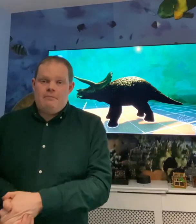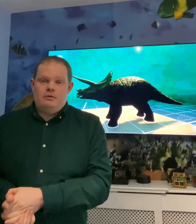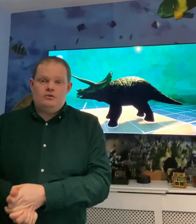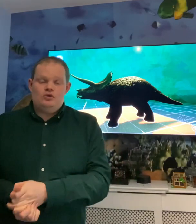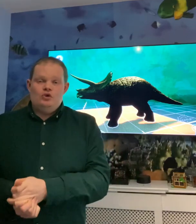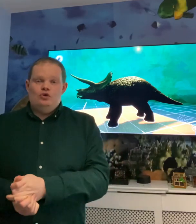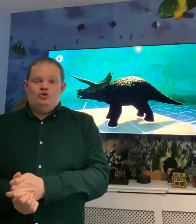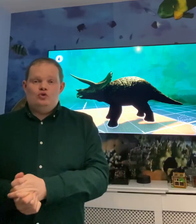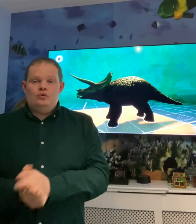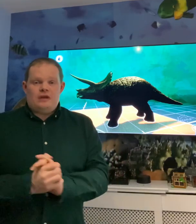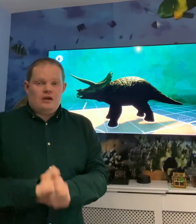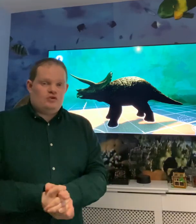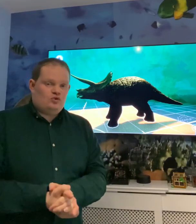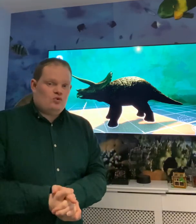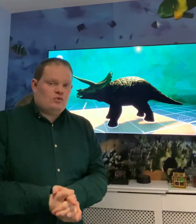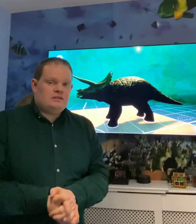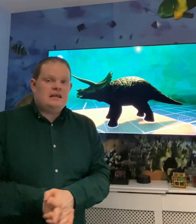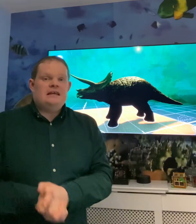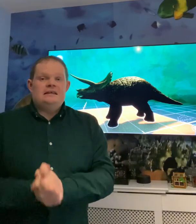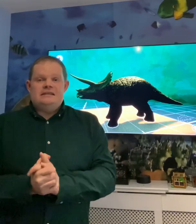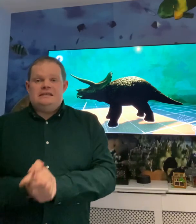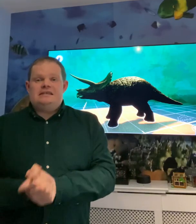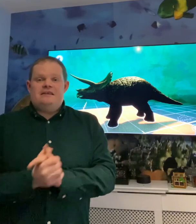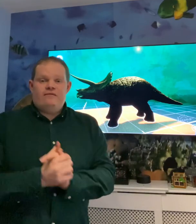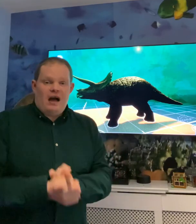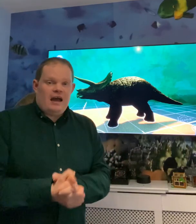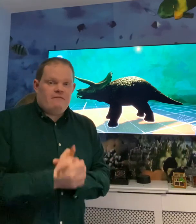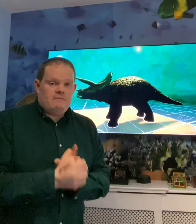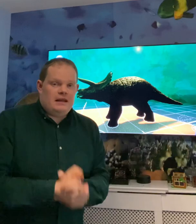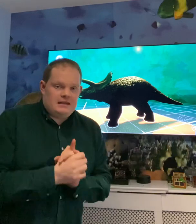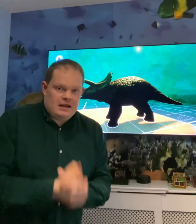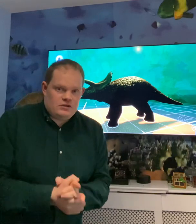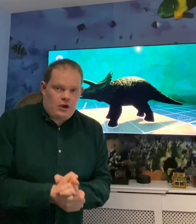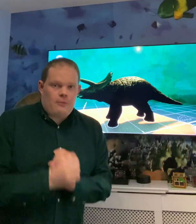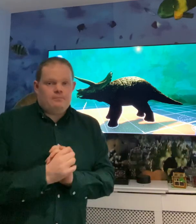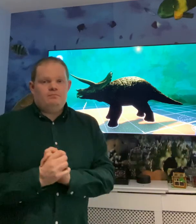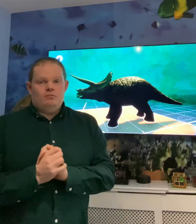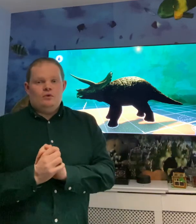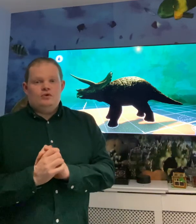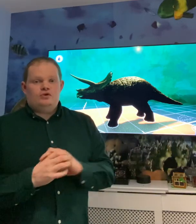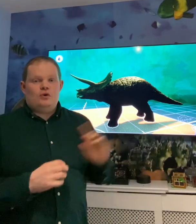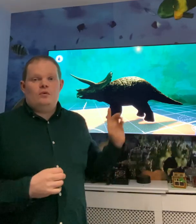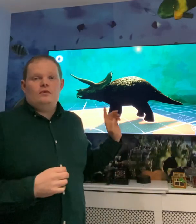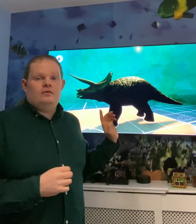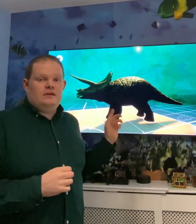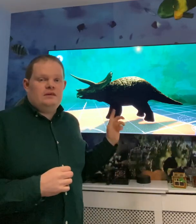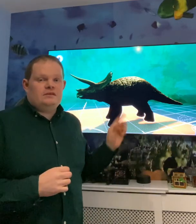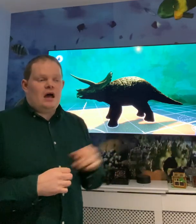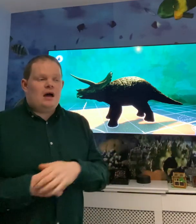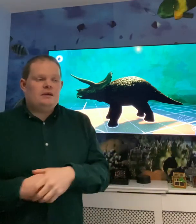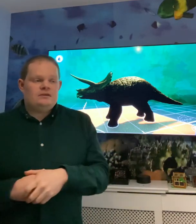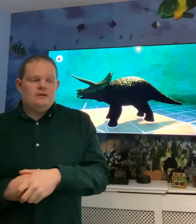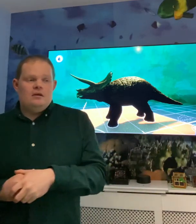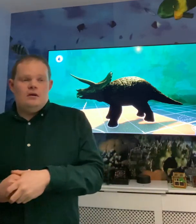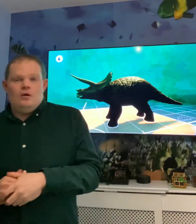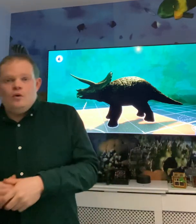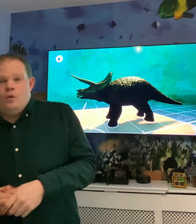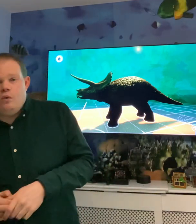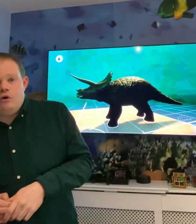happened to the dinosaurs 65 million years ago. So these guys were